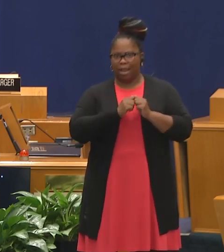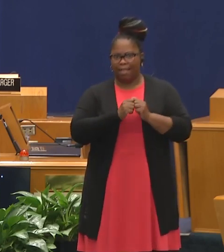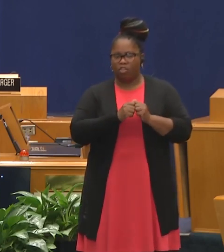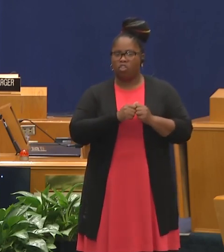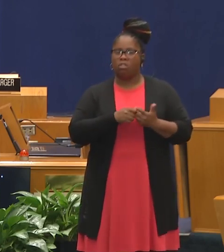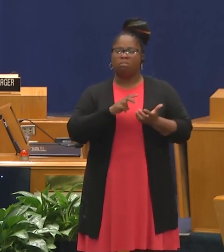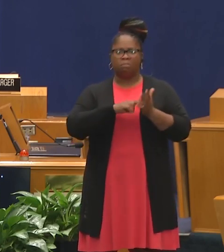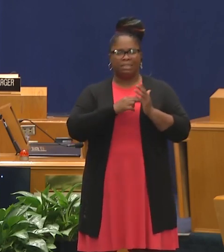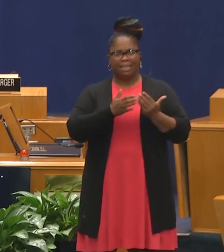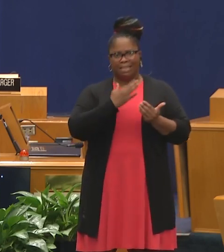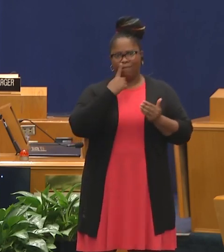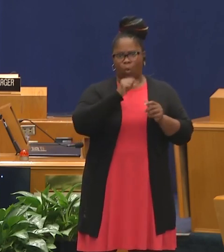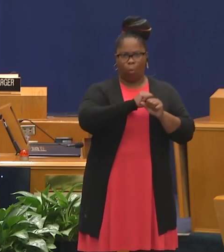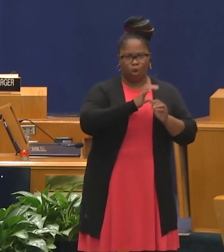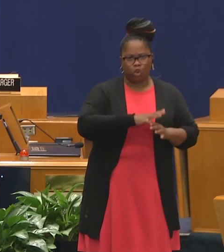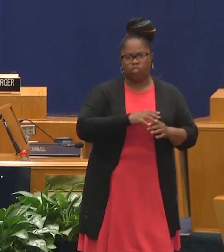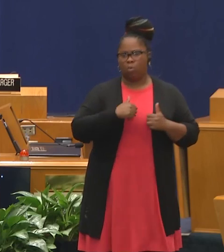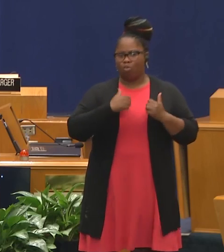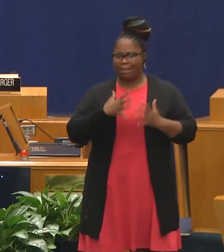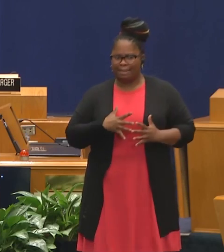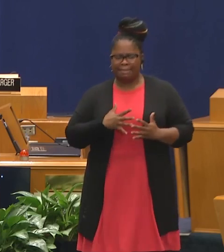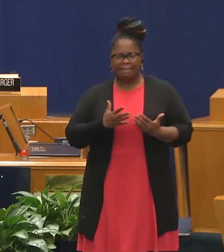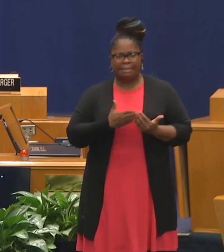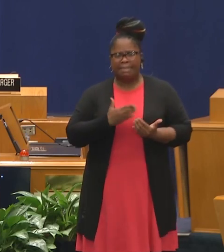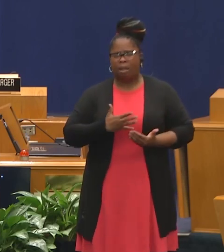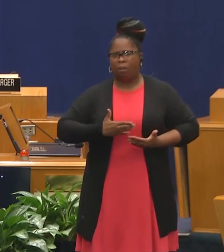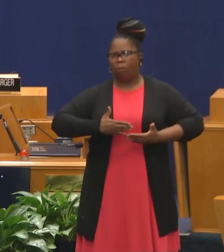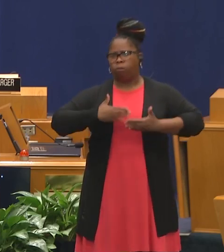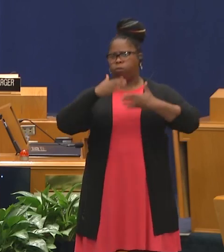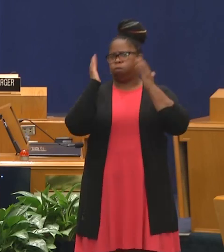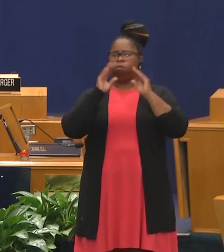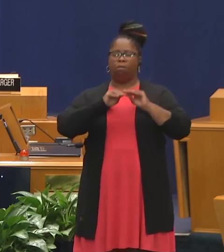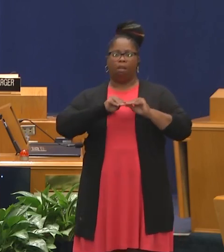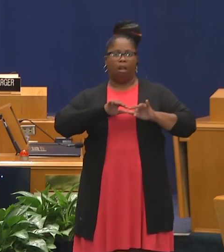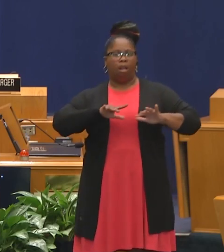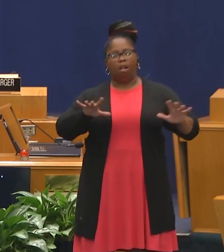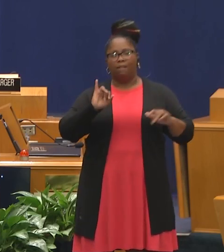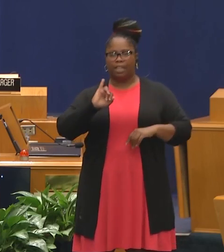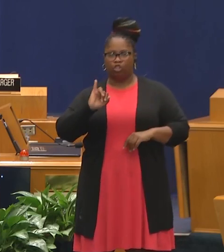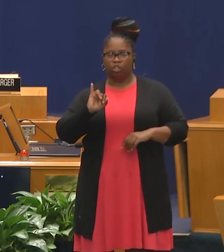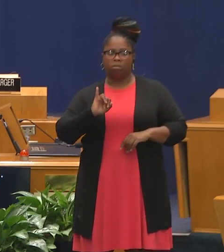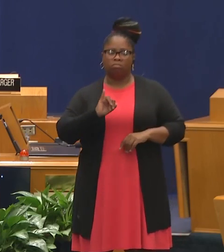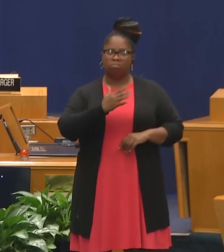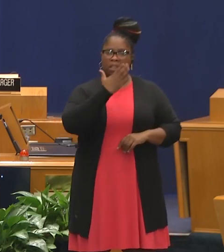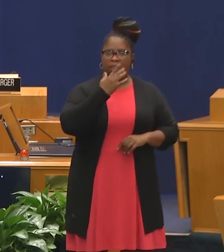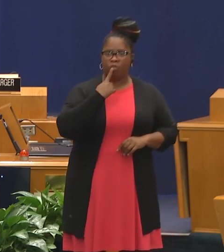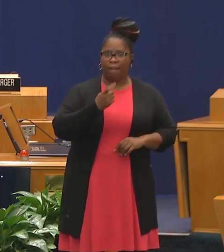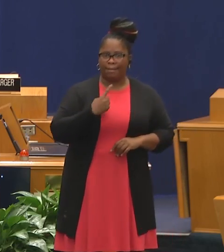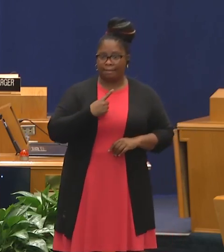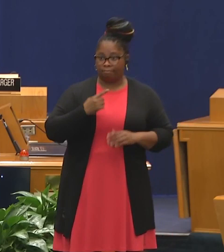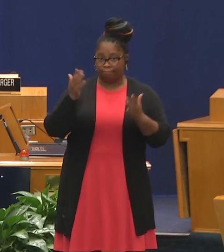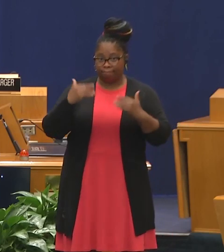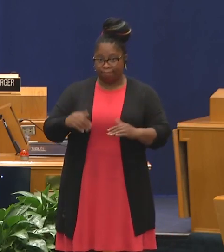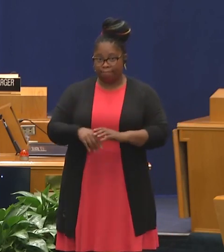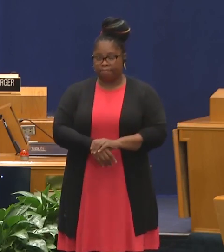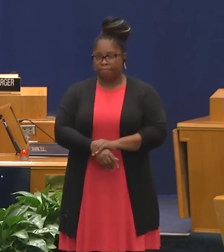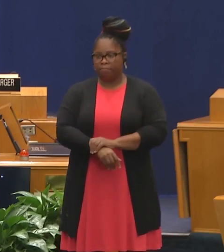the employees, to be overwhelmed with the quick spread of an infection. But thank you for your question. We'll take the next